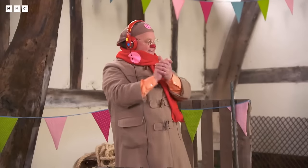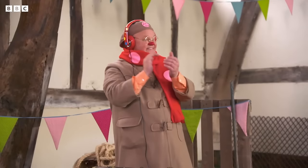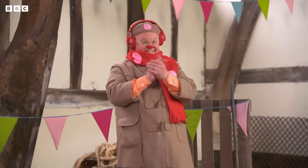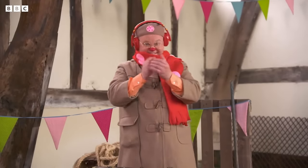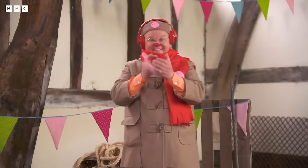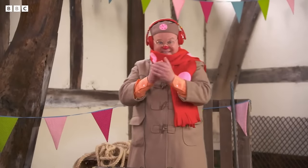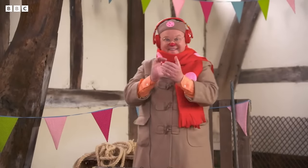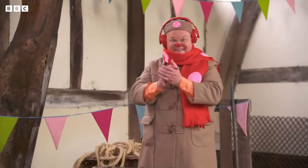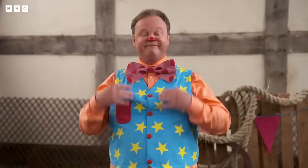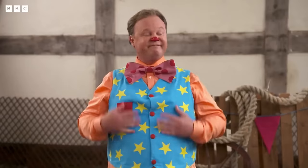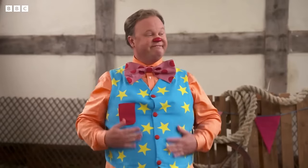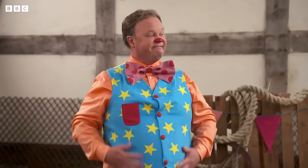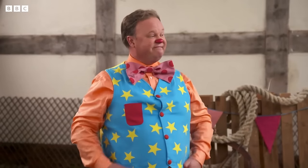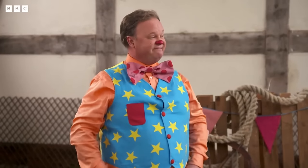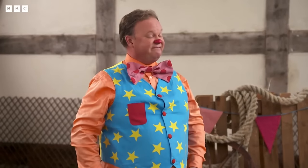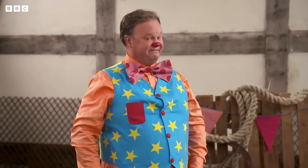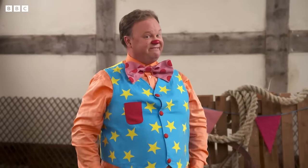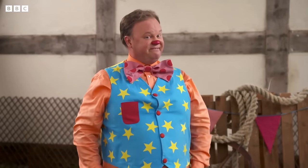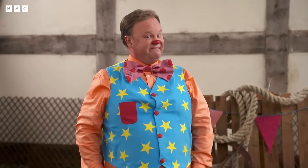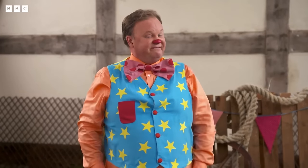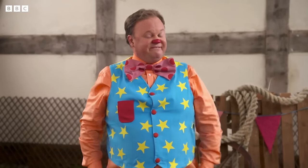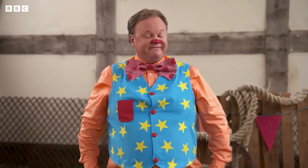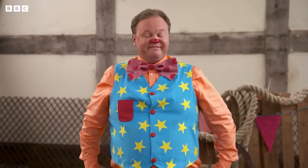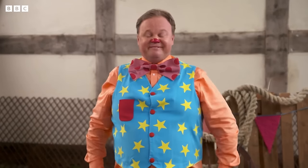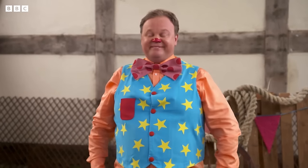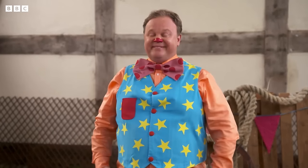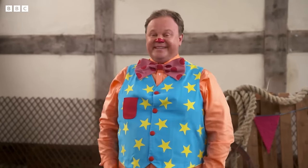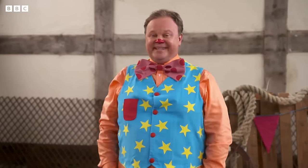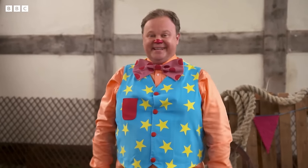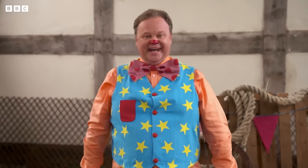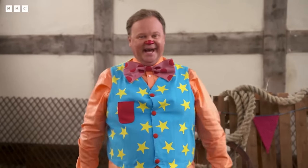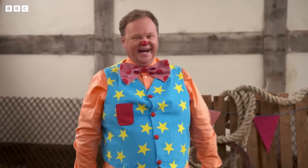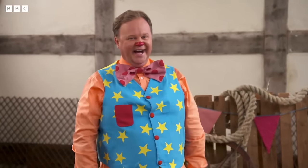Well done, everyone. That was a fun farmyard dance.